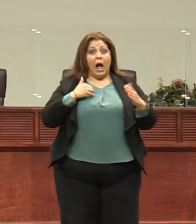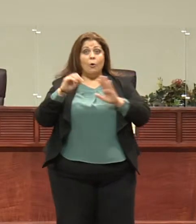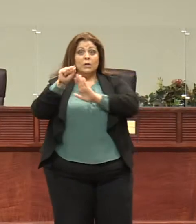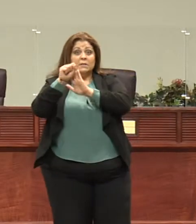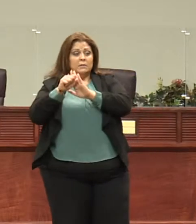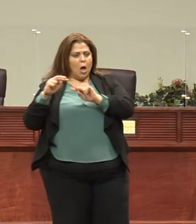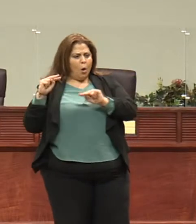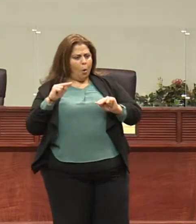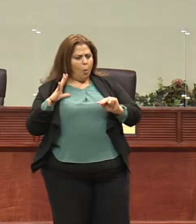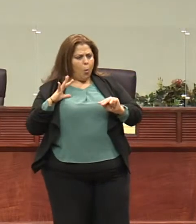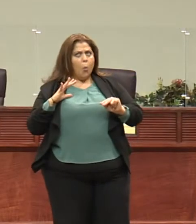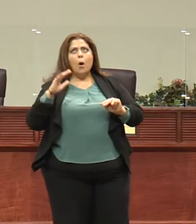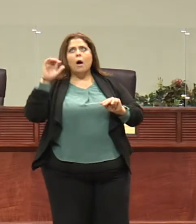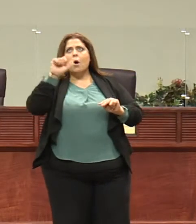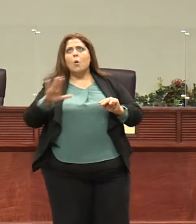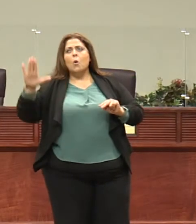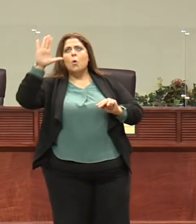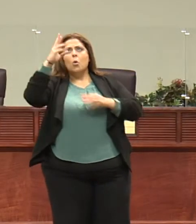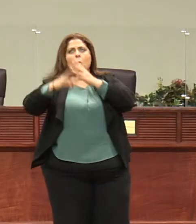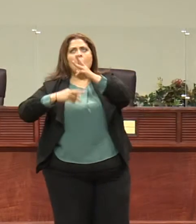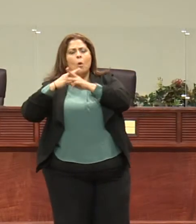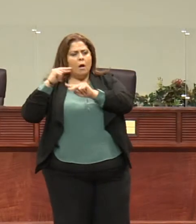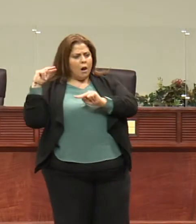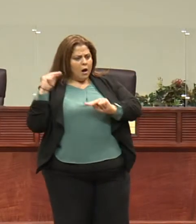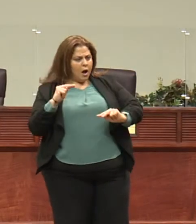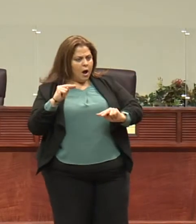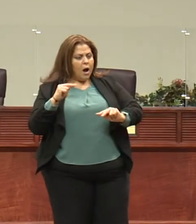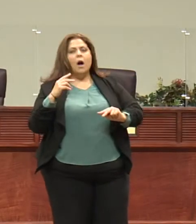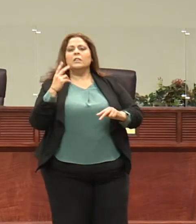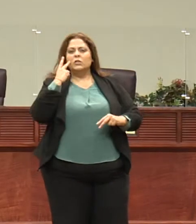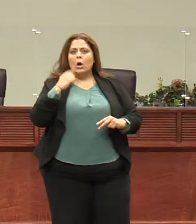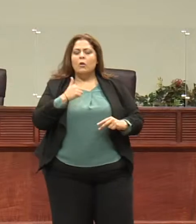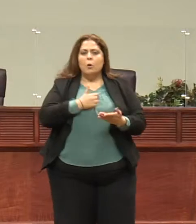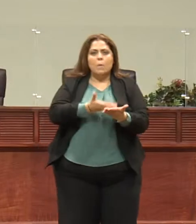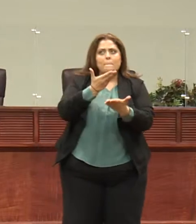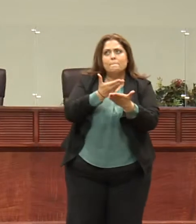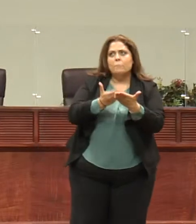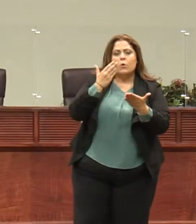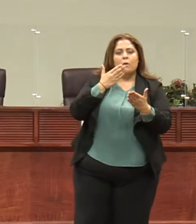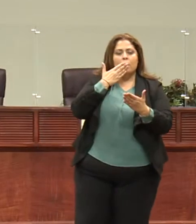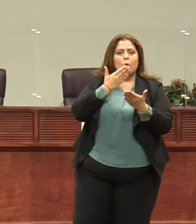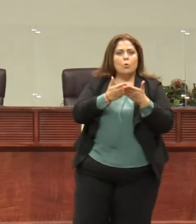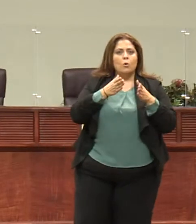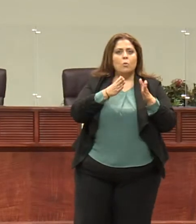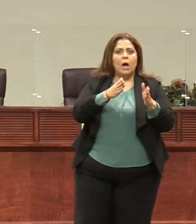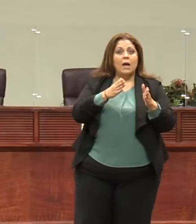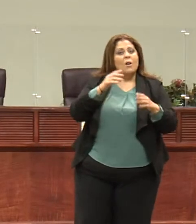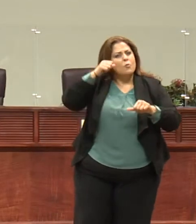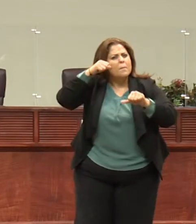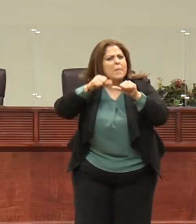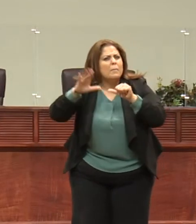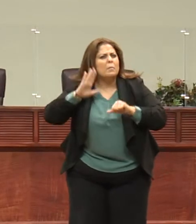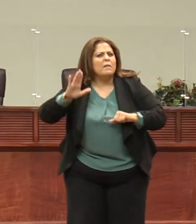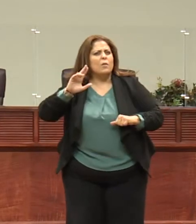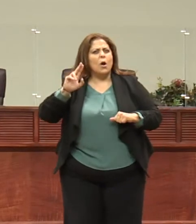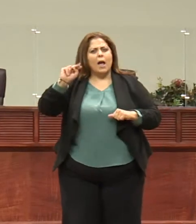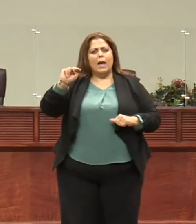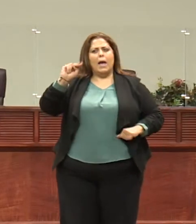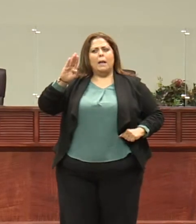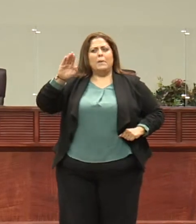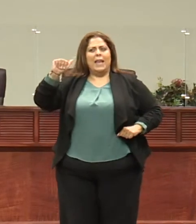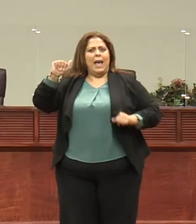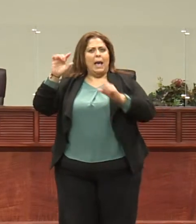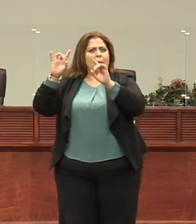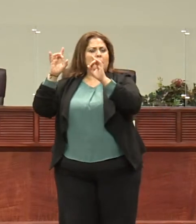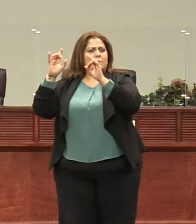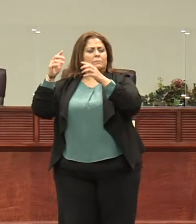the experiment with the NBA, the bubble, and the Major League Soccer began right here that set the stage